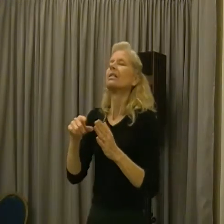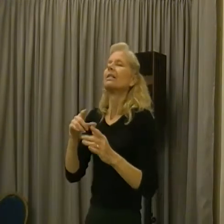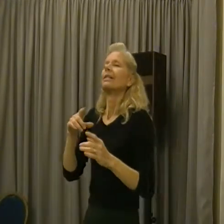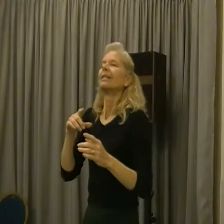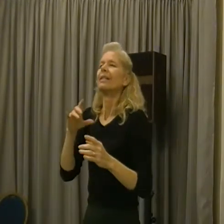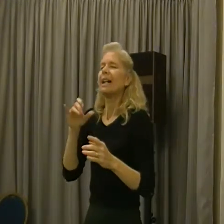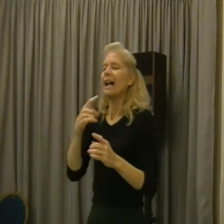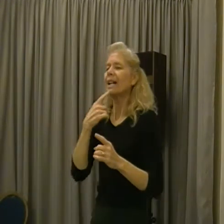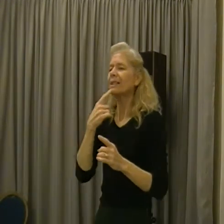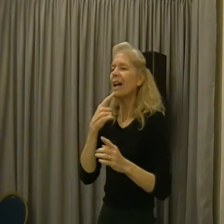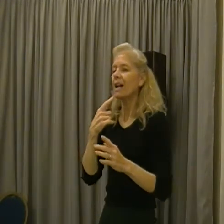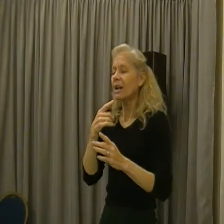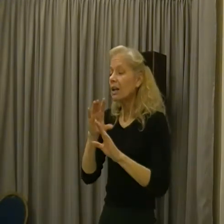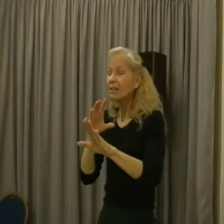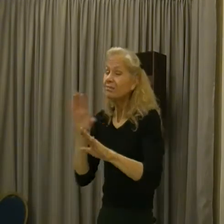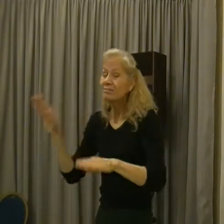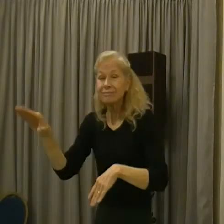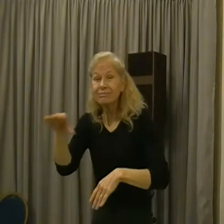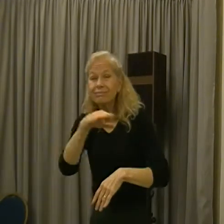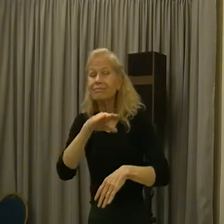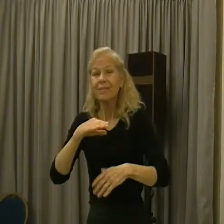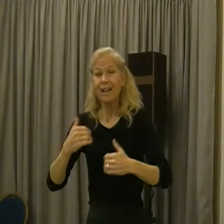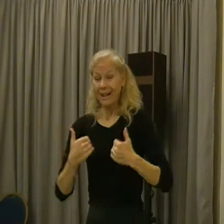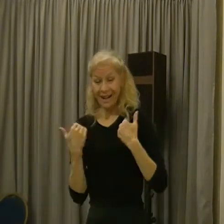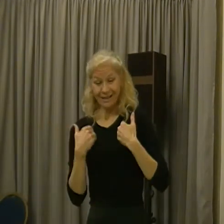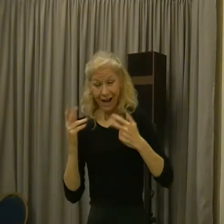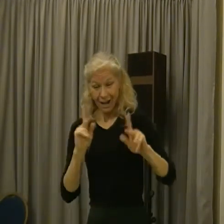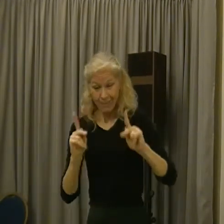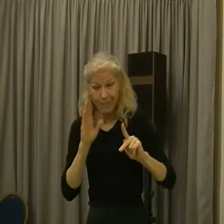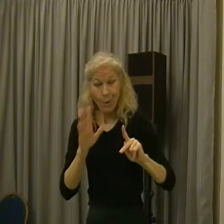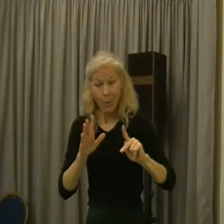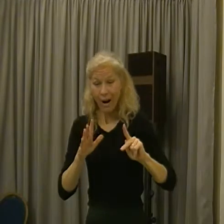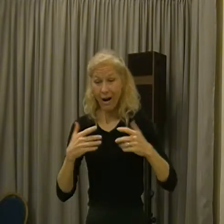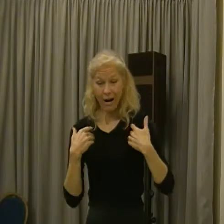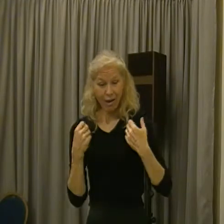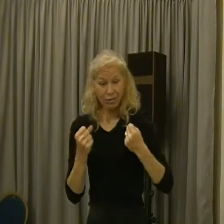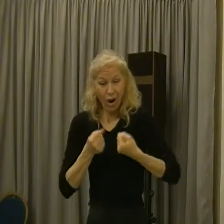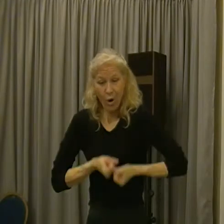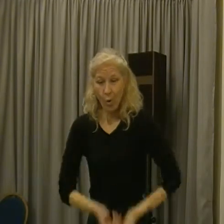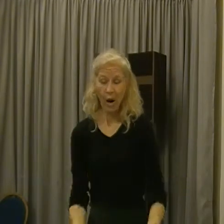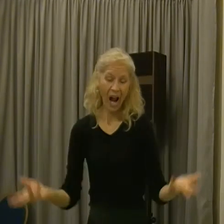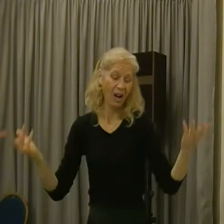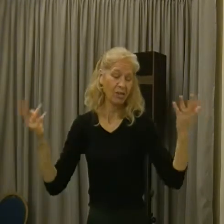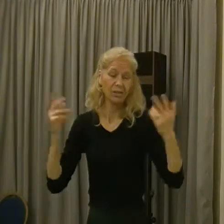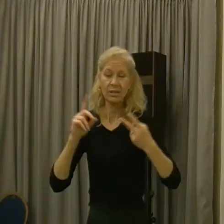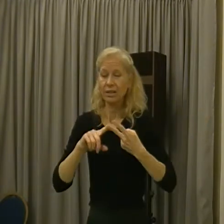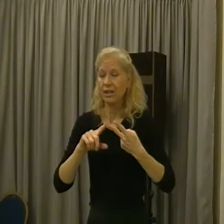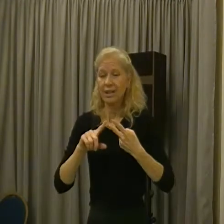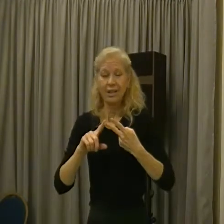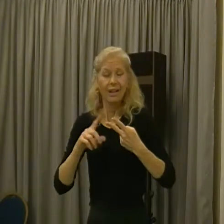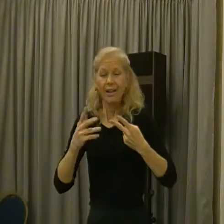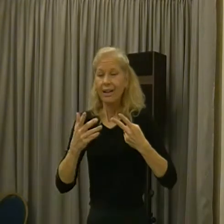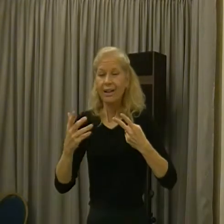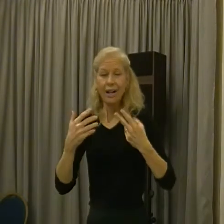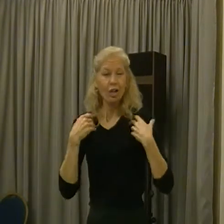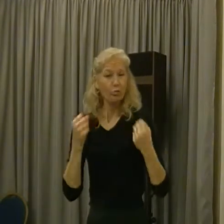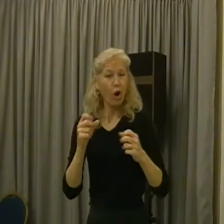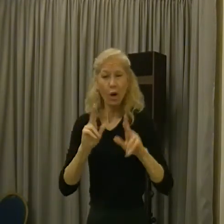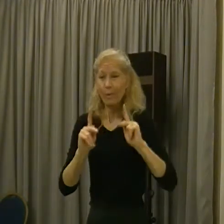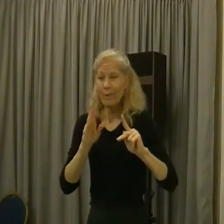eagles. They shall run and not be weary. They shall walk and not faint. God has the strength. Paul realized